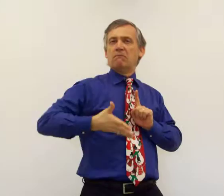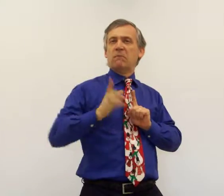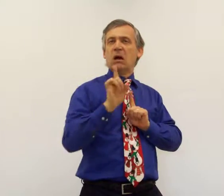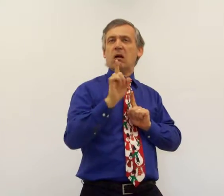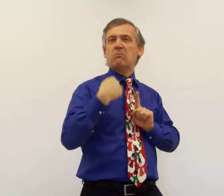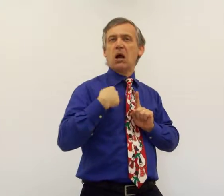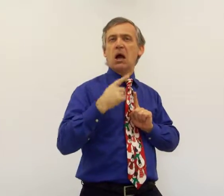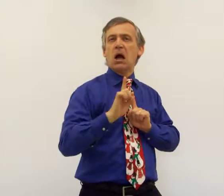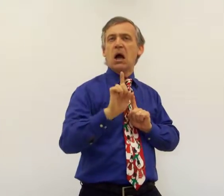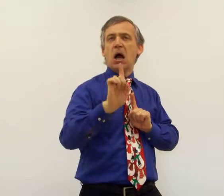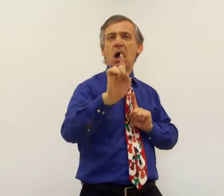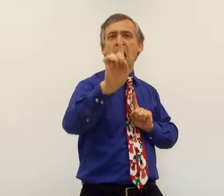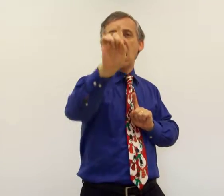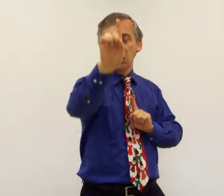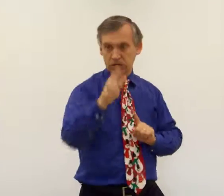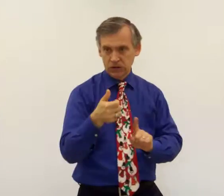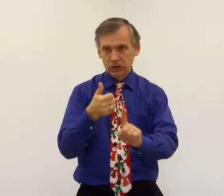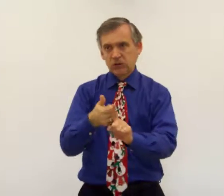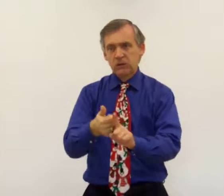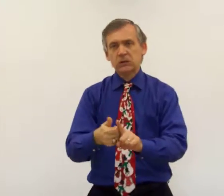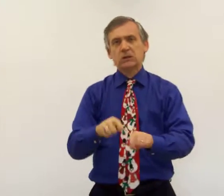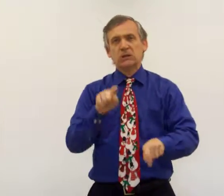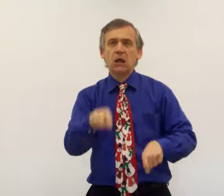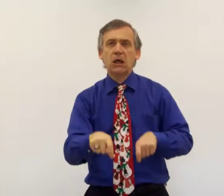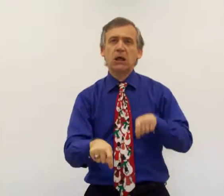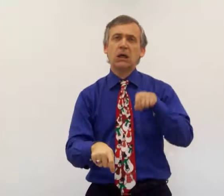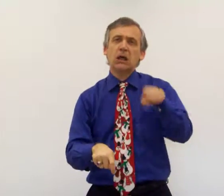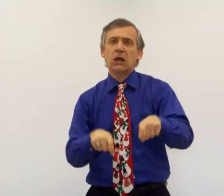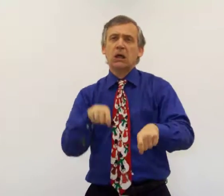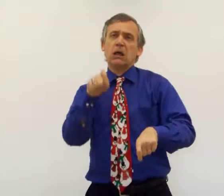He toiled up the path in reluctance and despair,